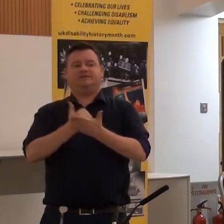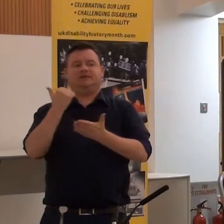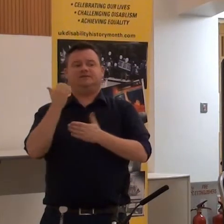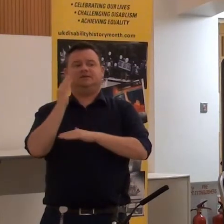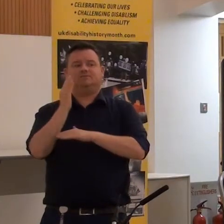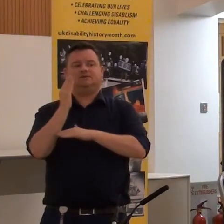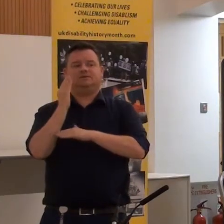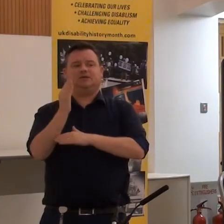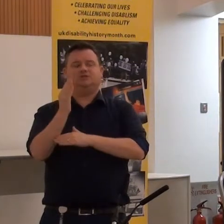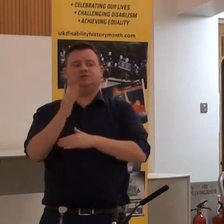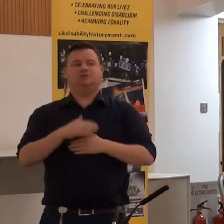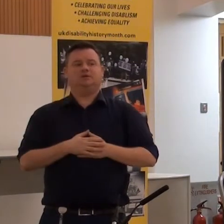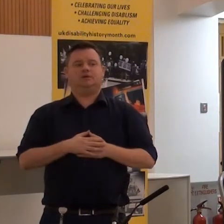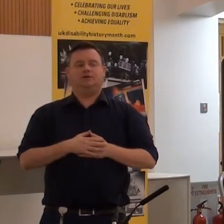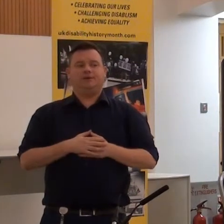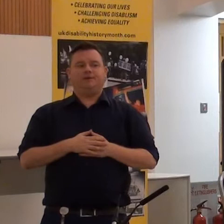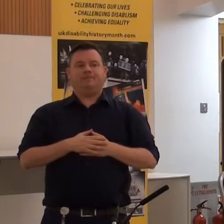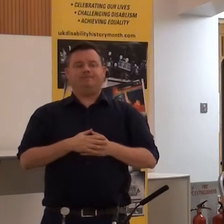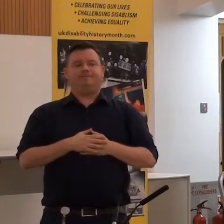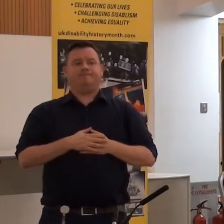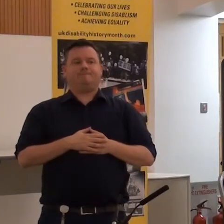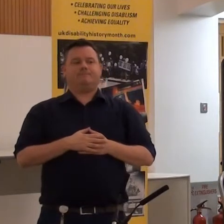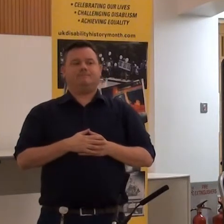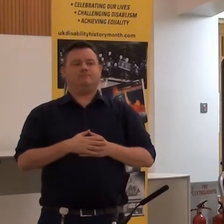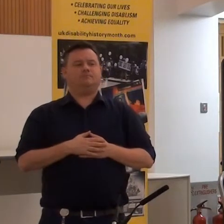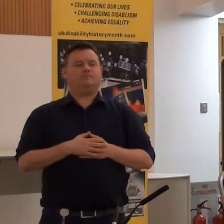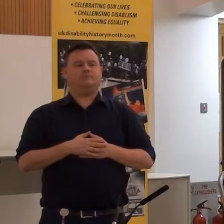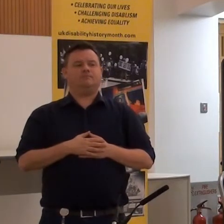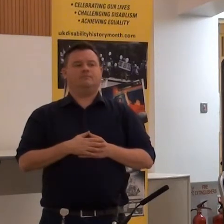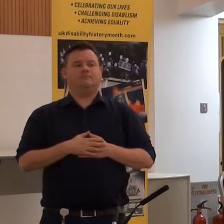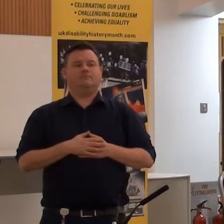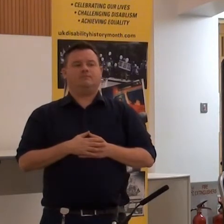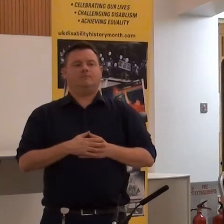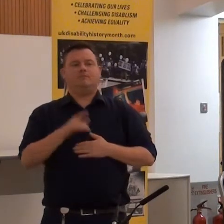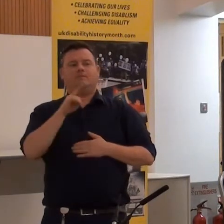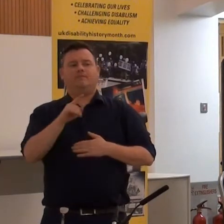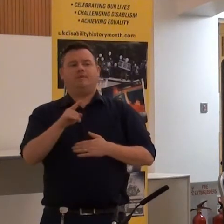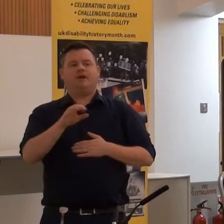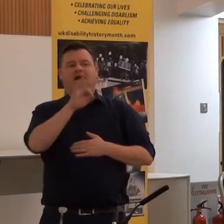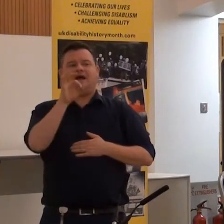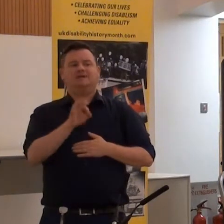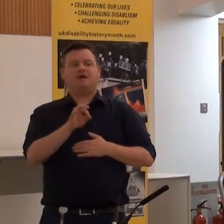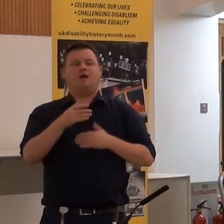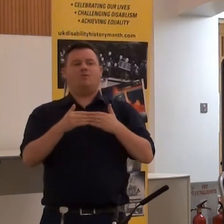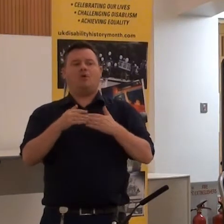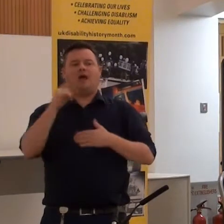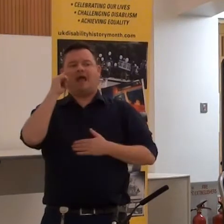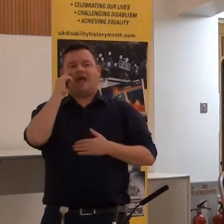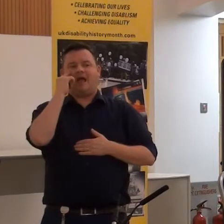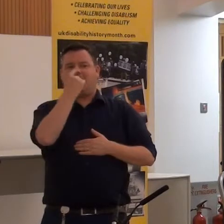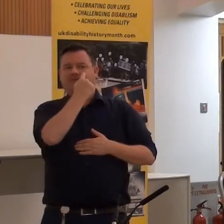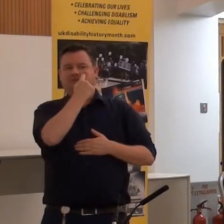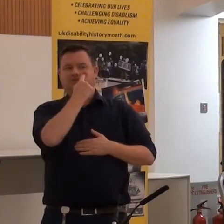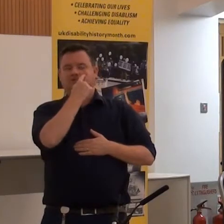That's absolutely fantastic. But what I'm wondering is there evidence of much more BME